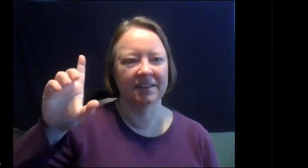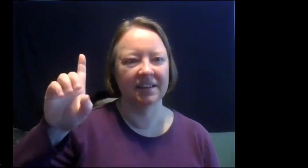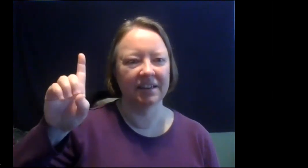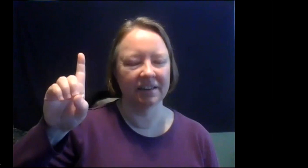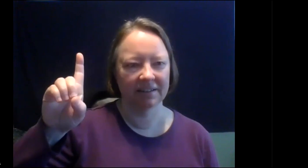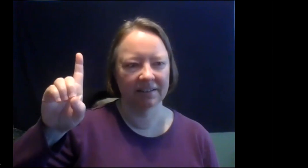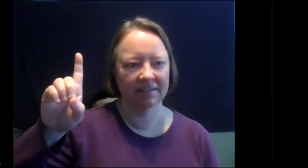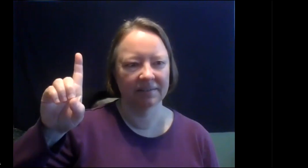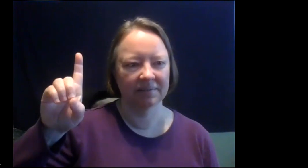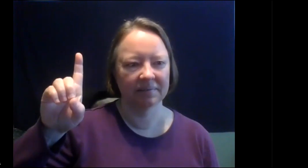D,